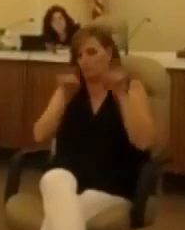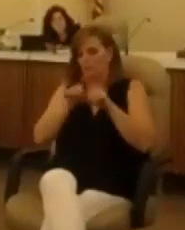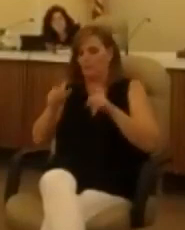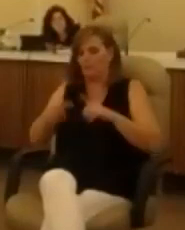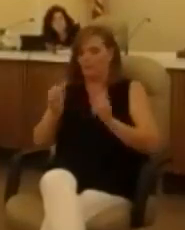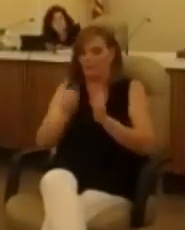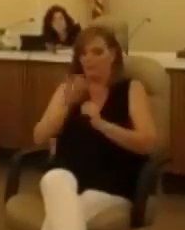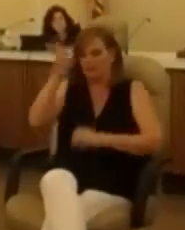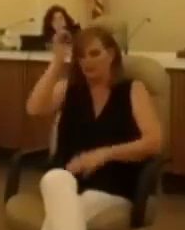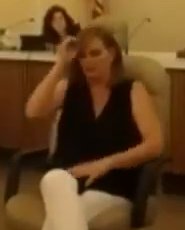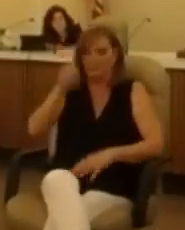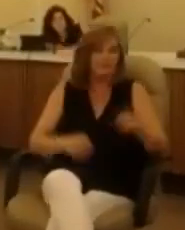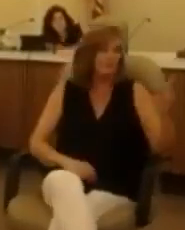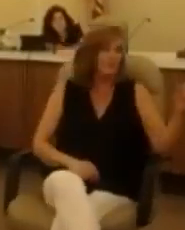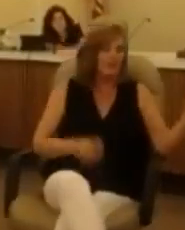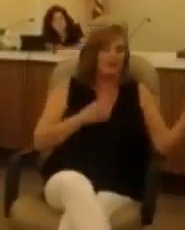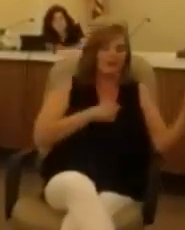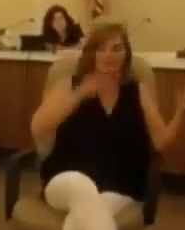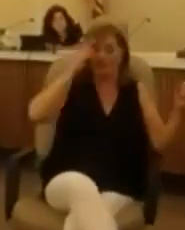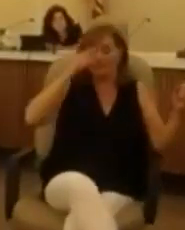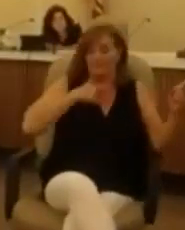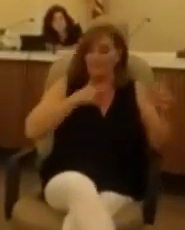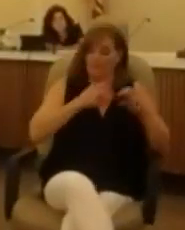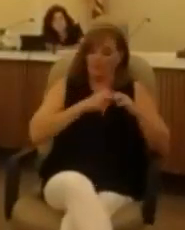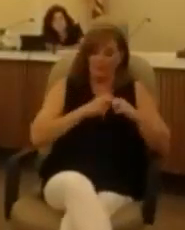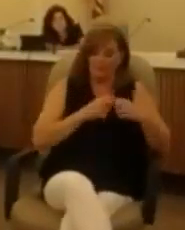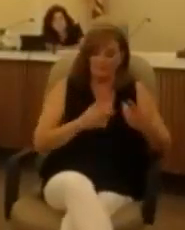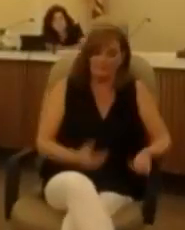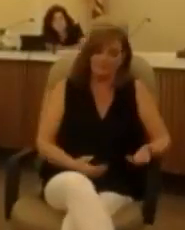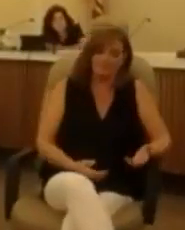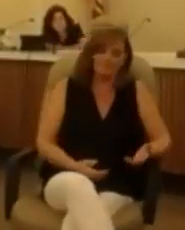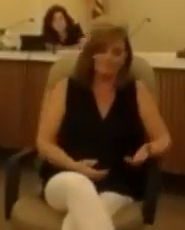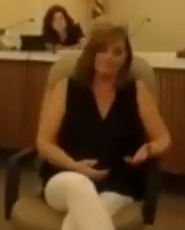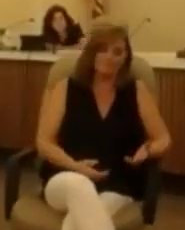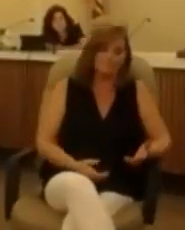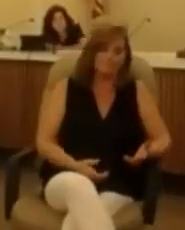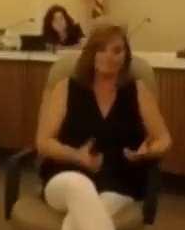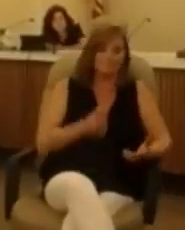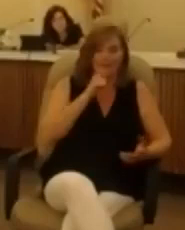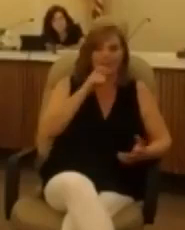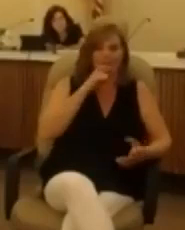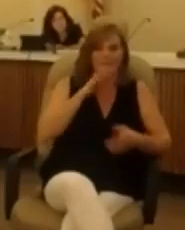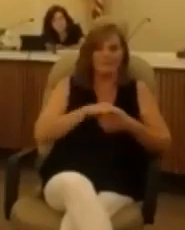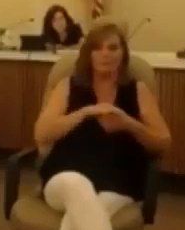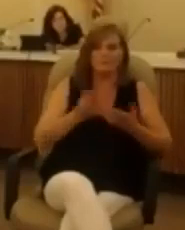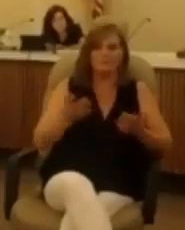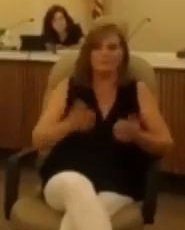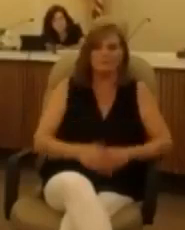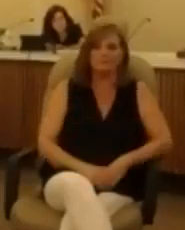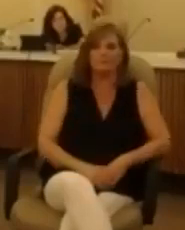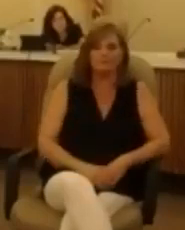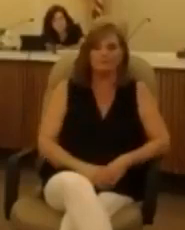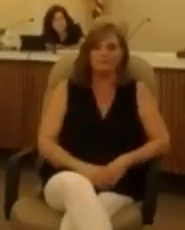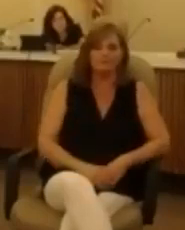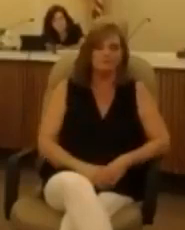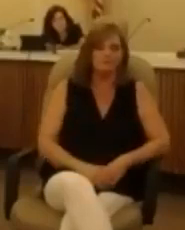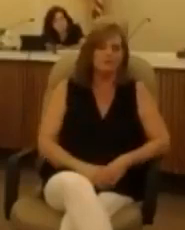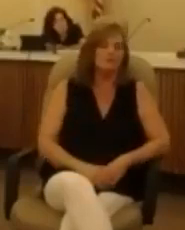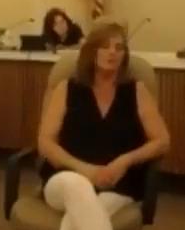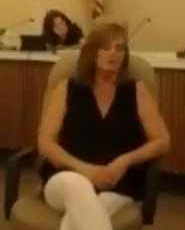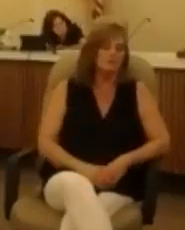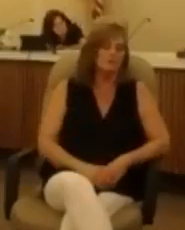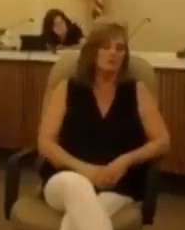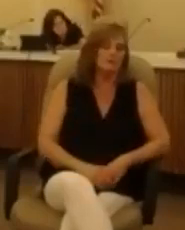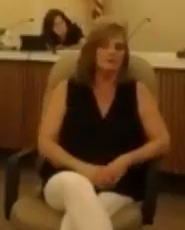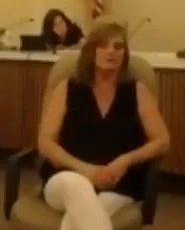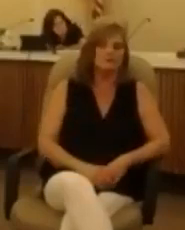Because of the issues that I've had, I'll abstain also on this one. So, going to vote. I'm sorry,